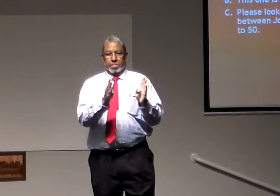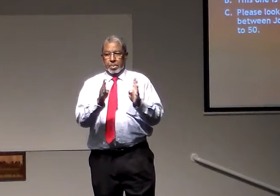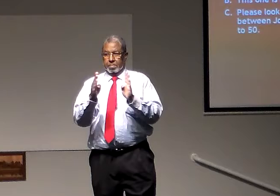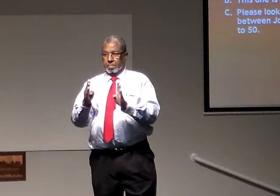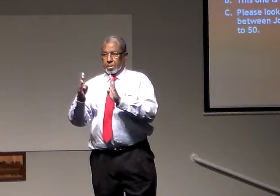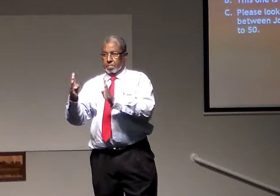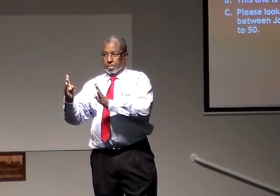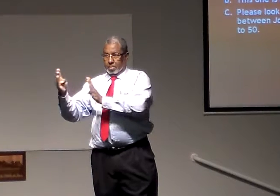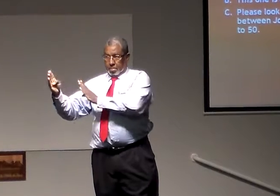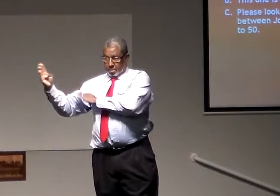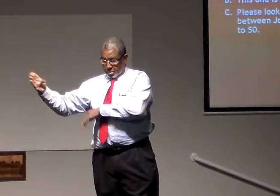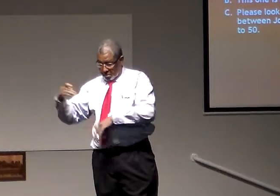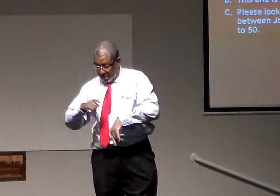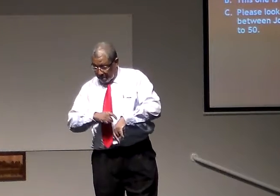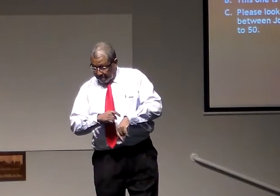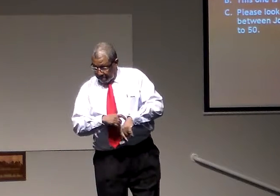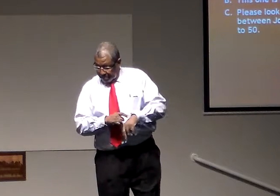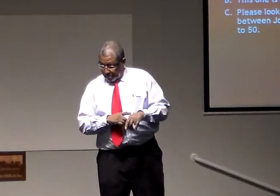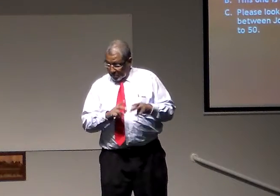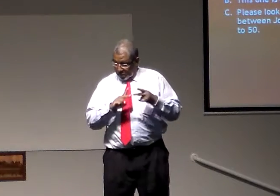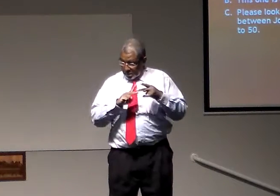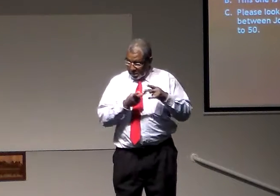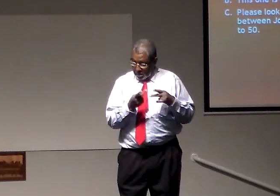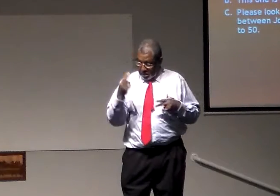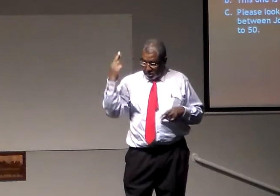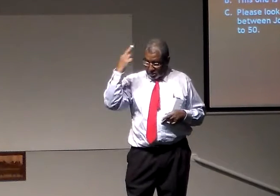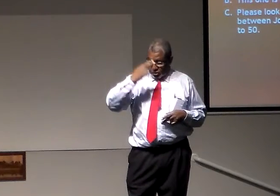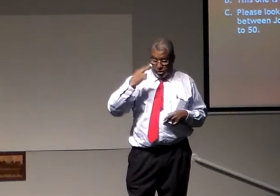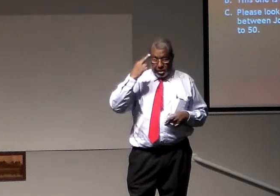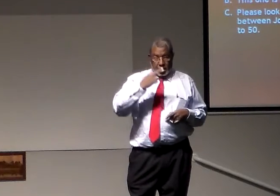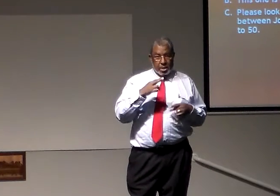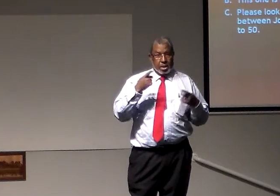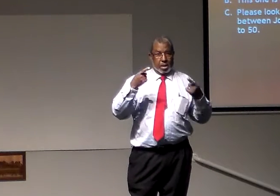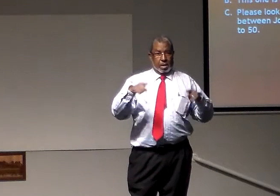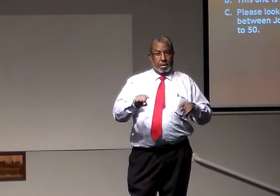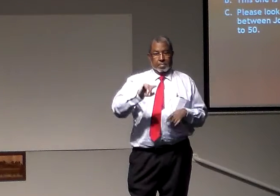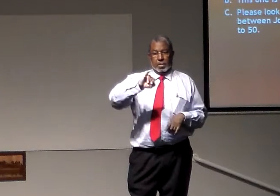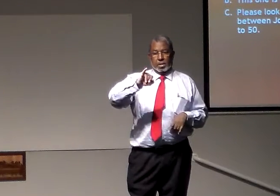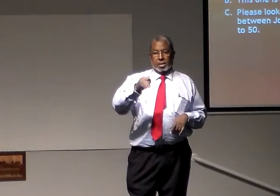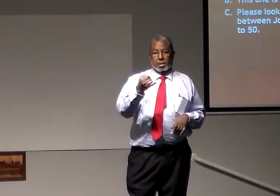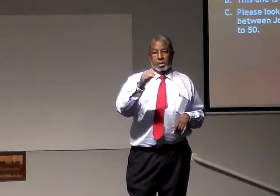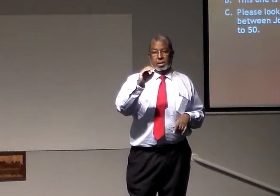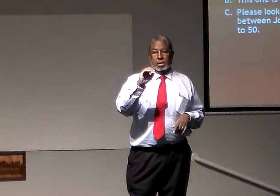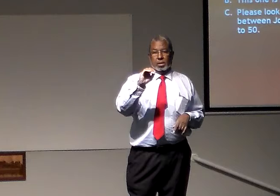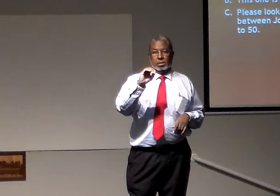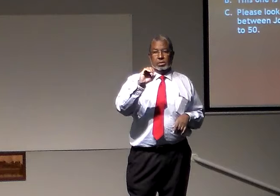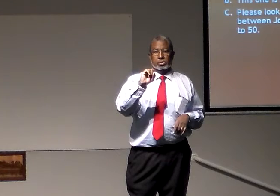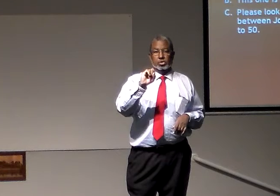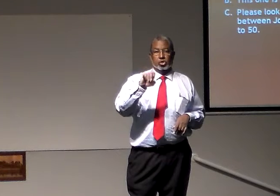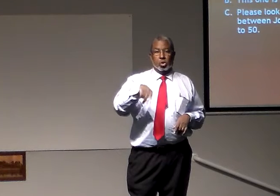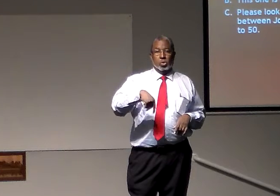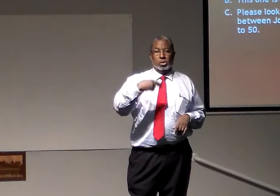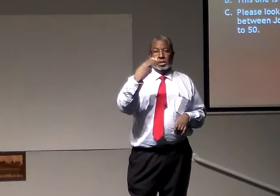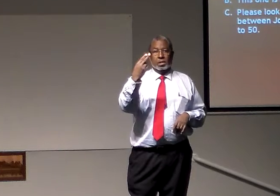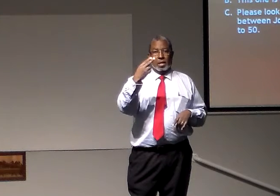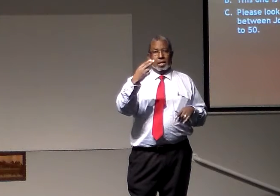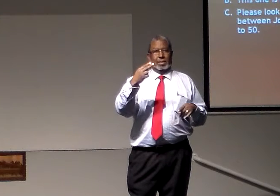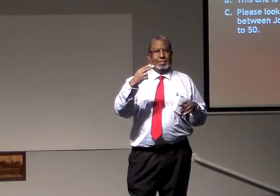So, there was a timeline that I picked him. Now, this one was